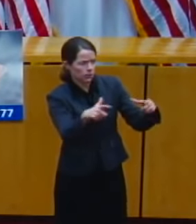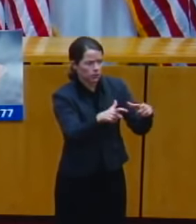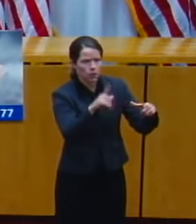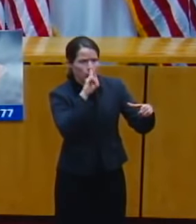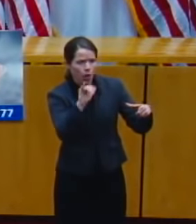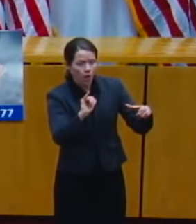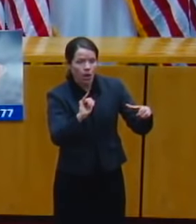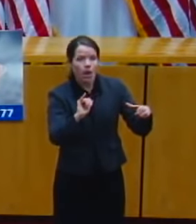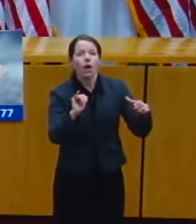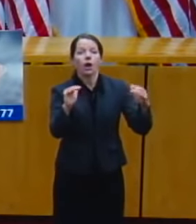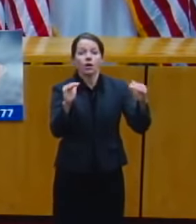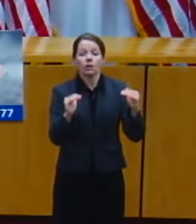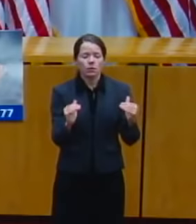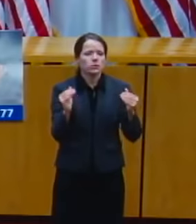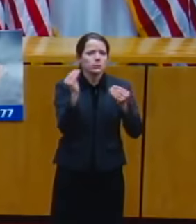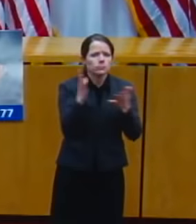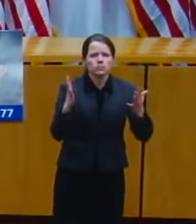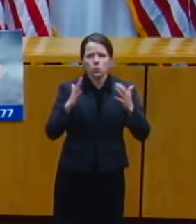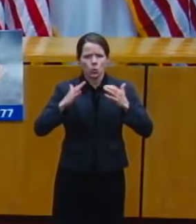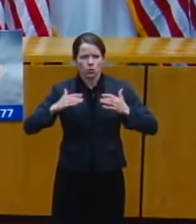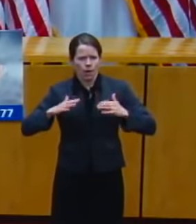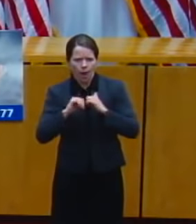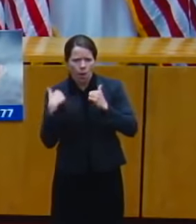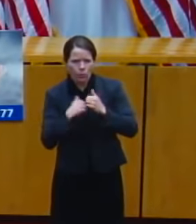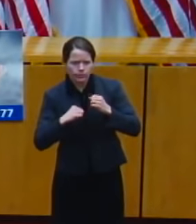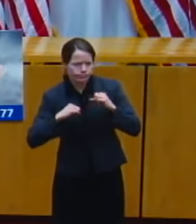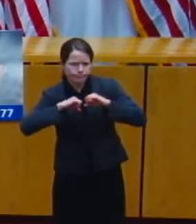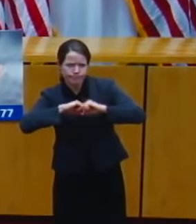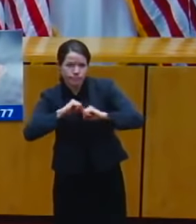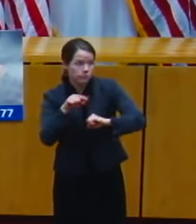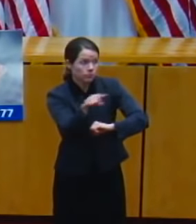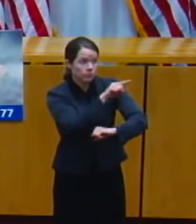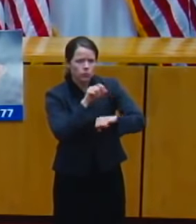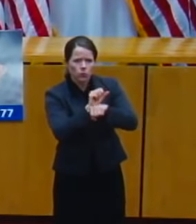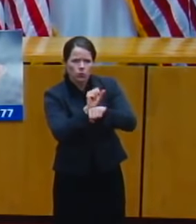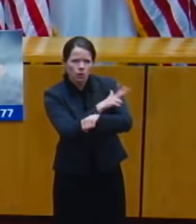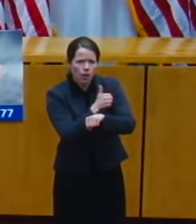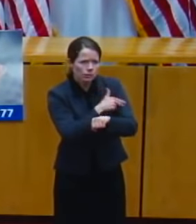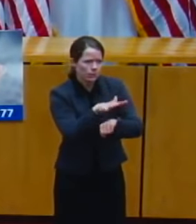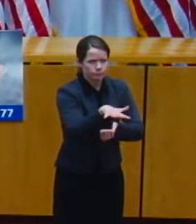workers. On the testing front, as of yesterday, we've tested a total of